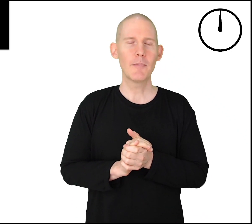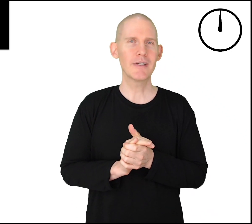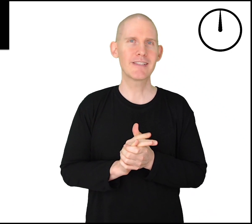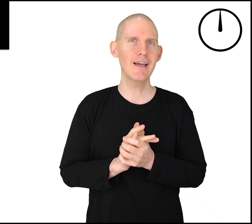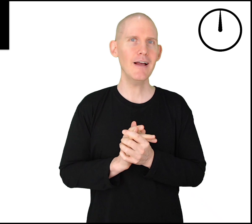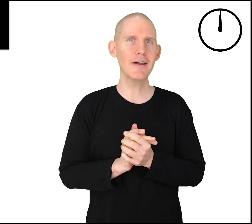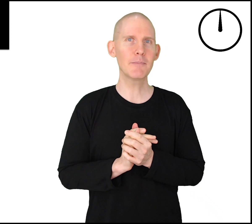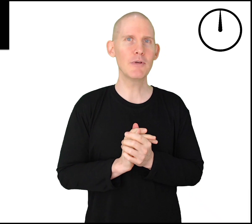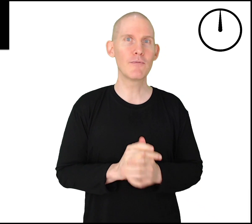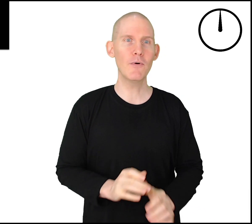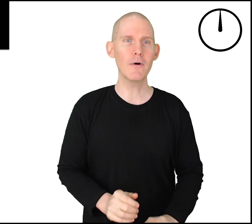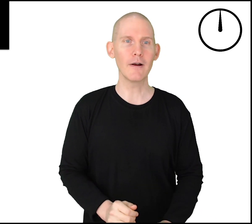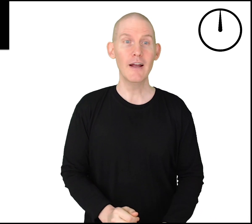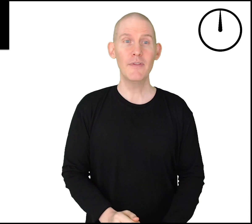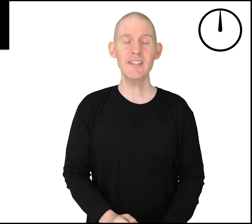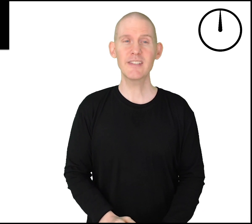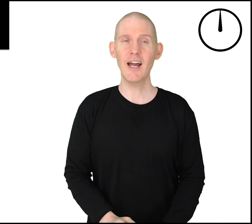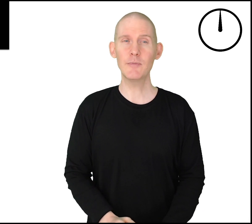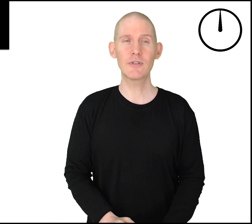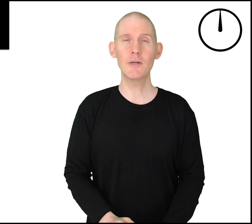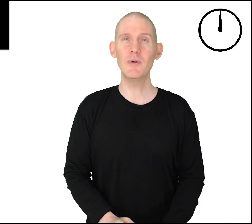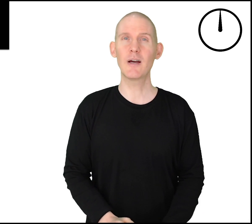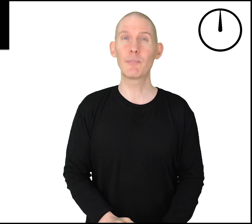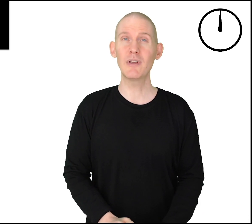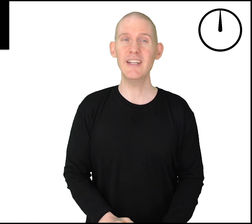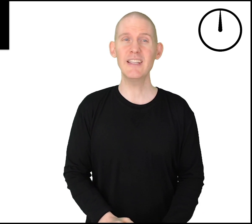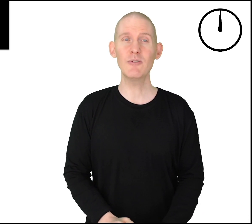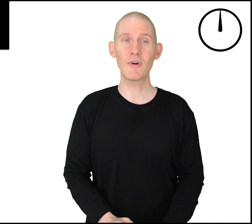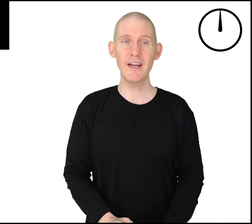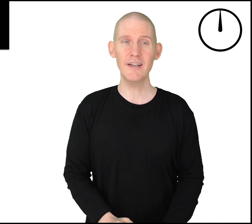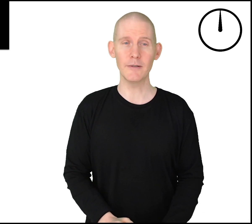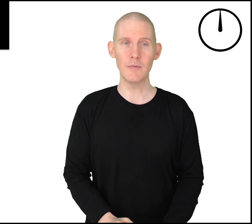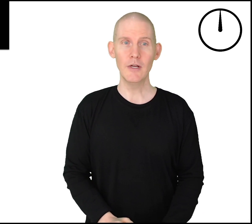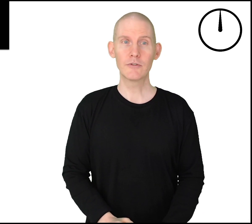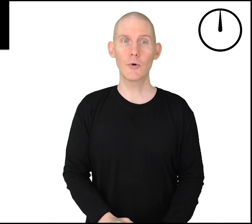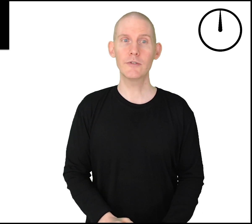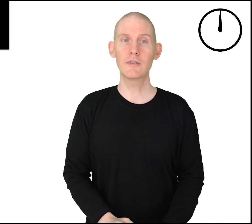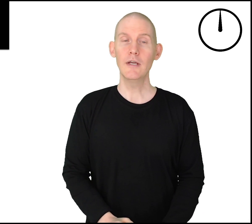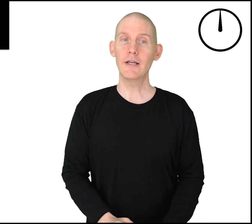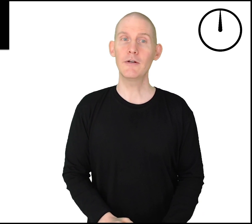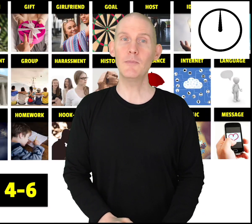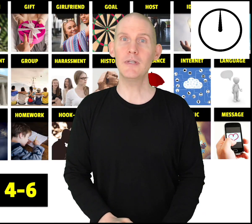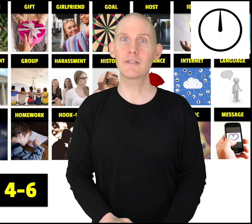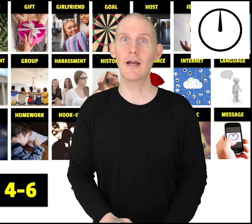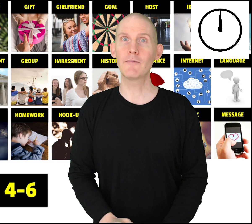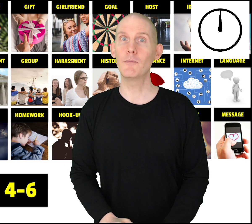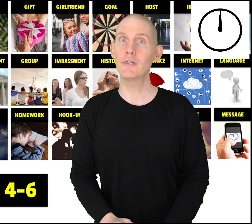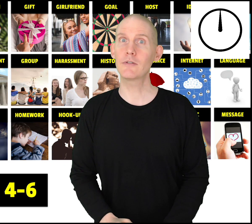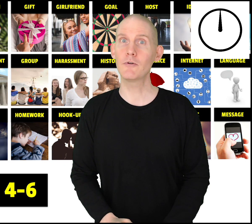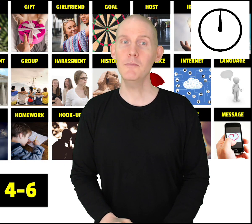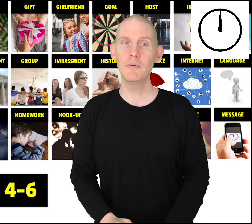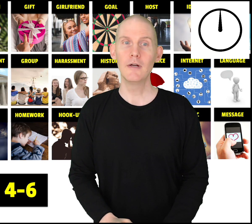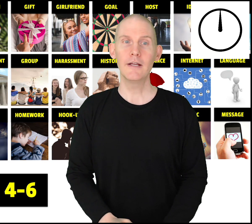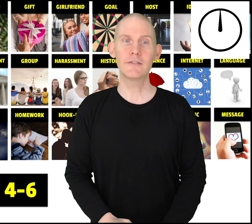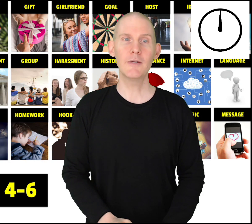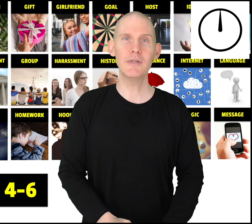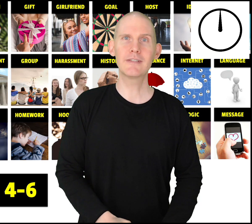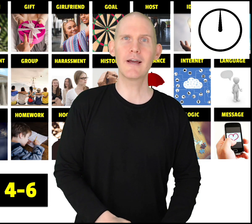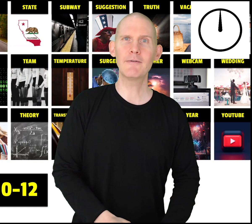it's not like before. This time it's going to be completely random. So is it going to be a sign from this group? Is it going to be a sign from